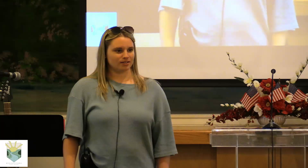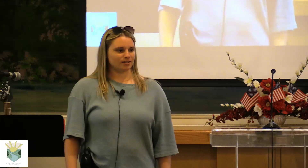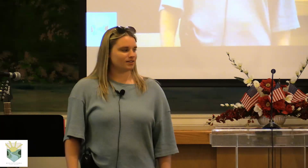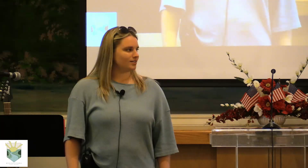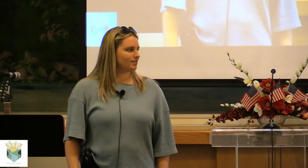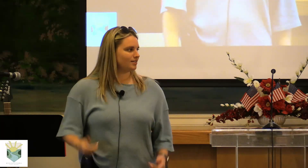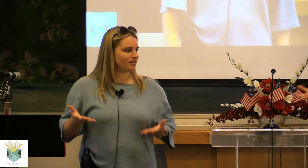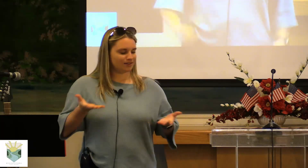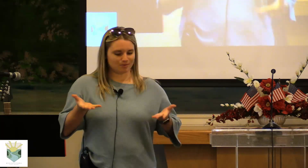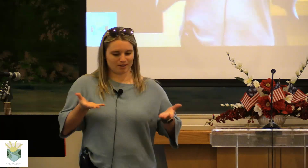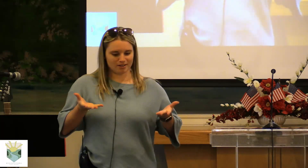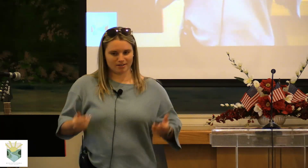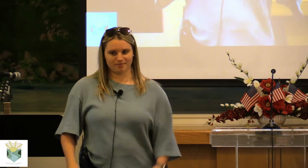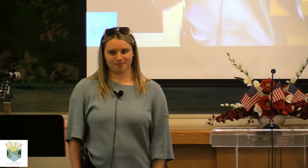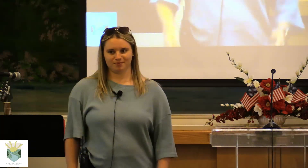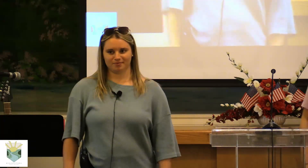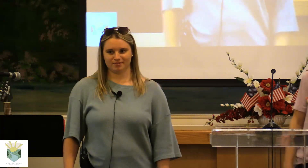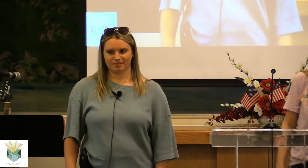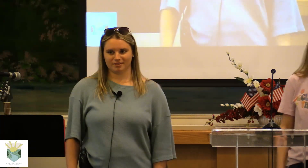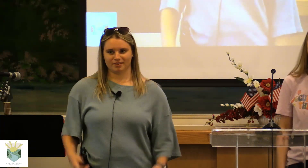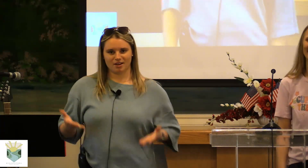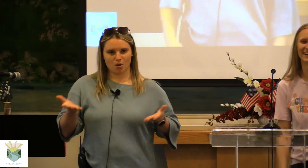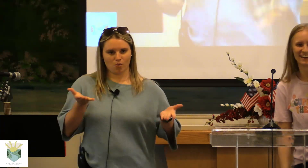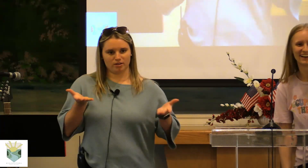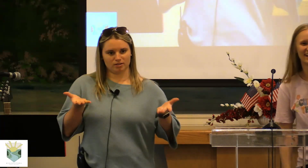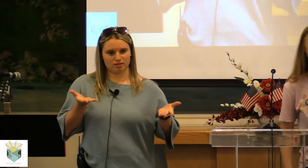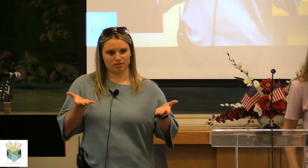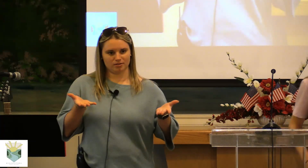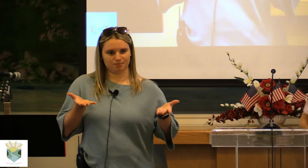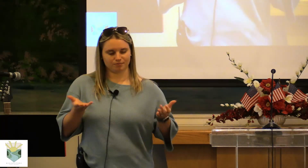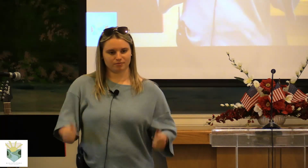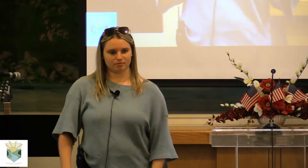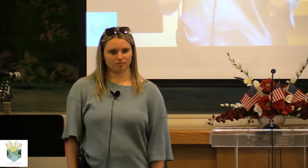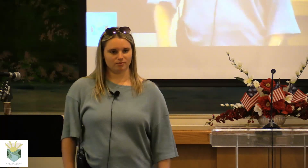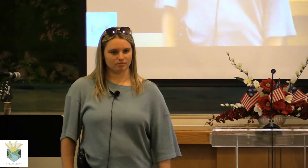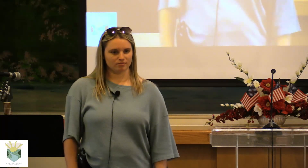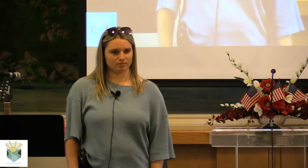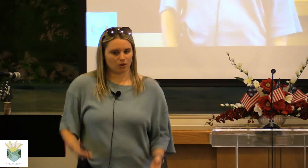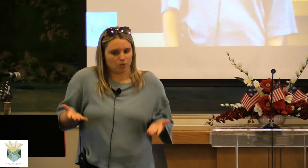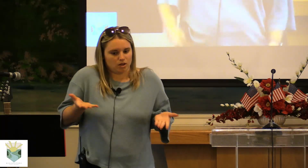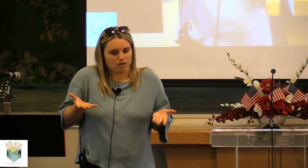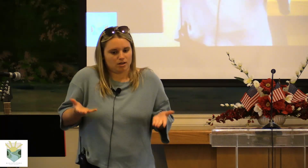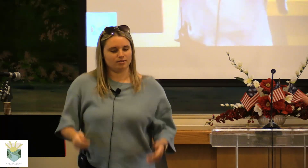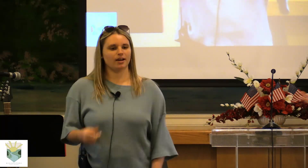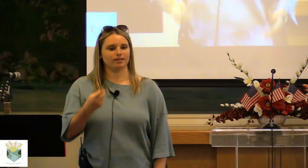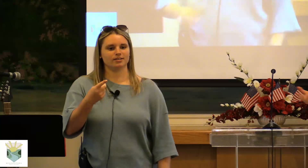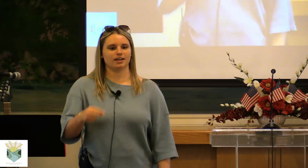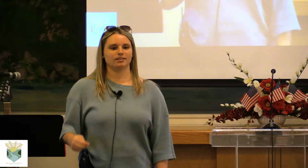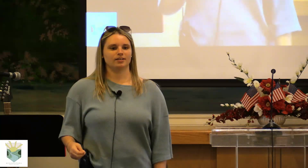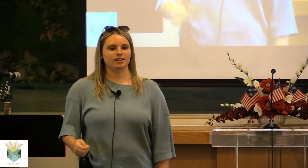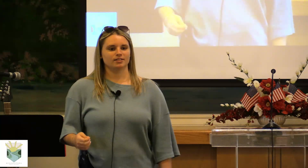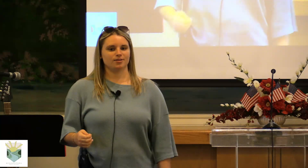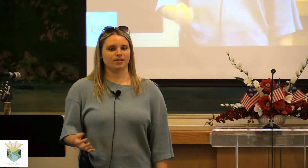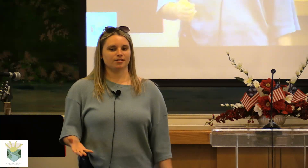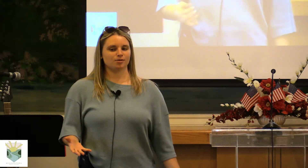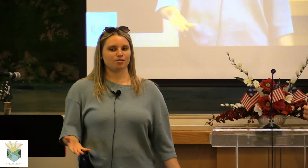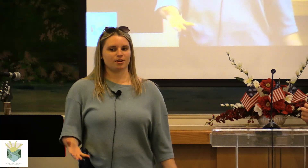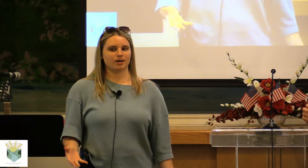Be like, what are you What? saying? What? Yeah, what? Yeah, it is. It's a lot. Yeah, like that. exactly. So another cool thing about sign